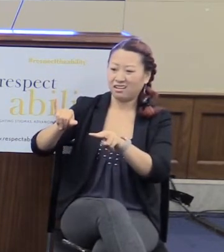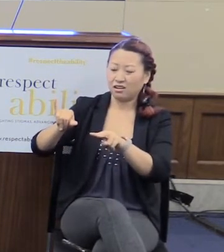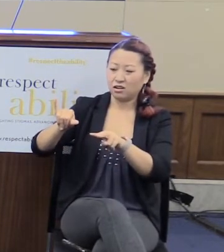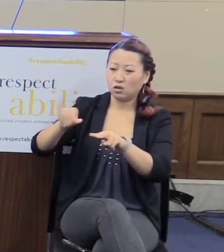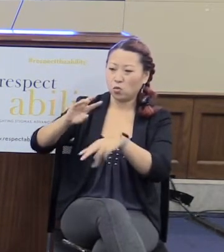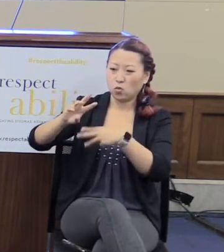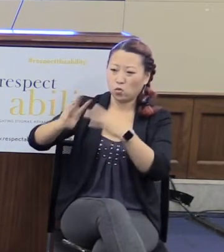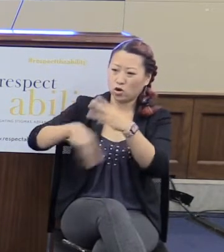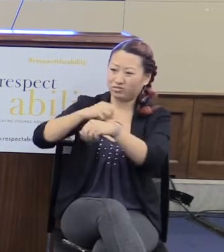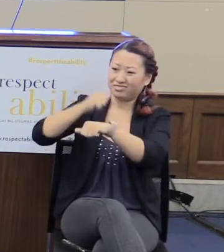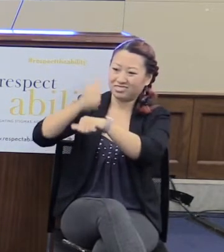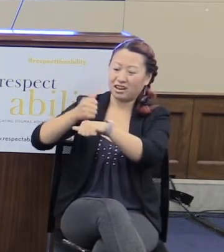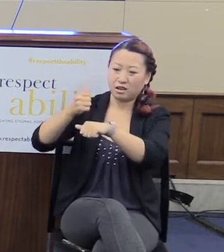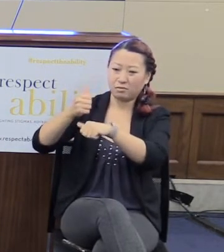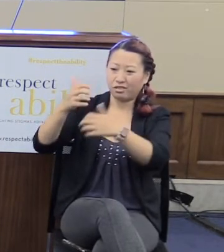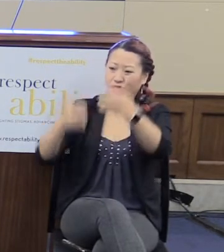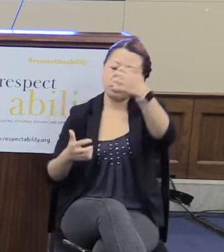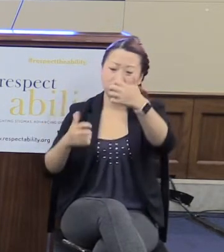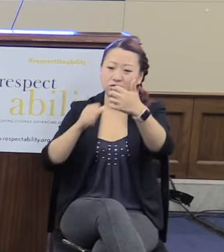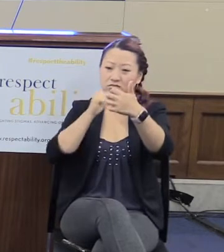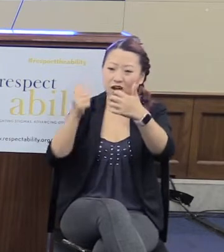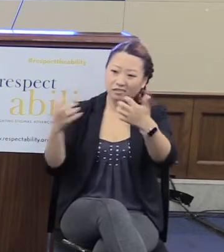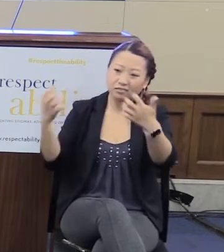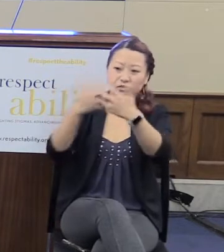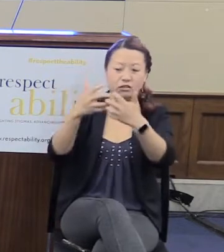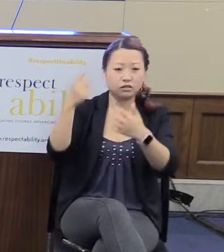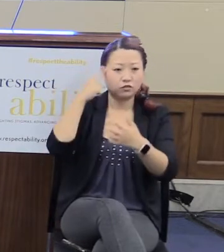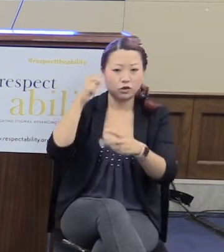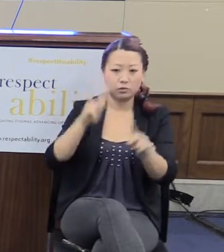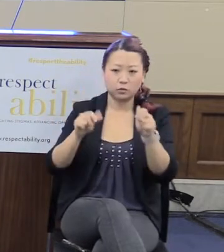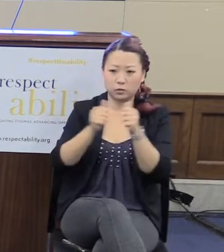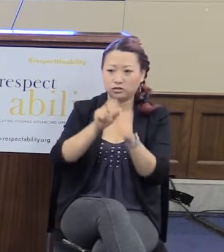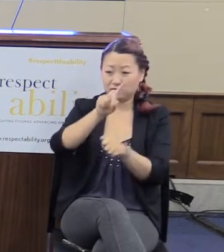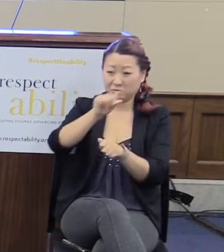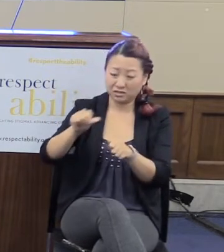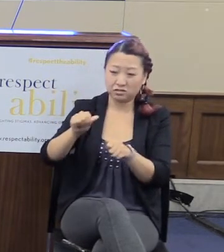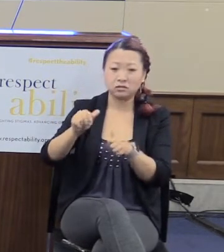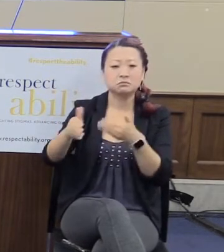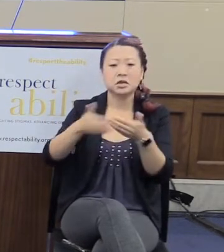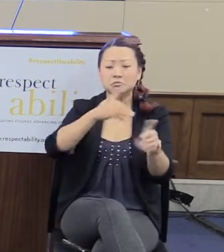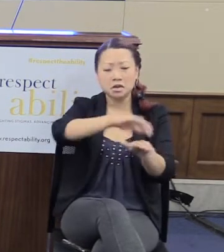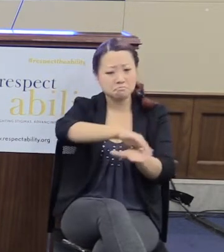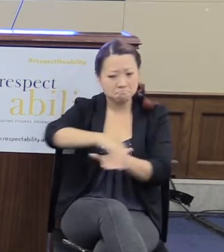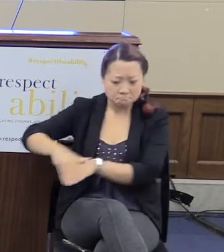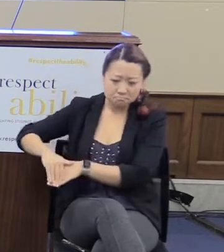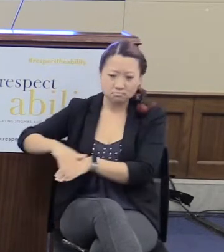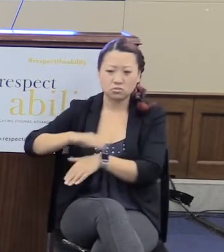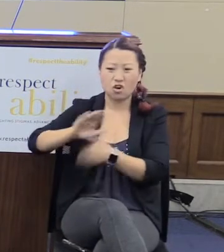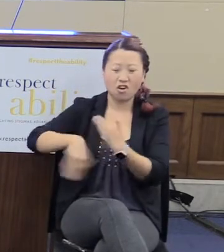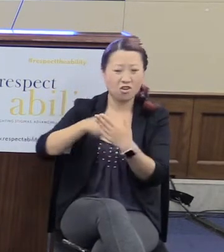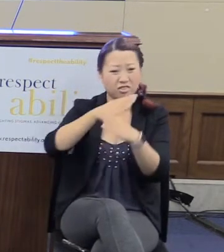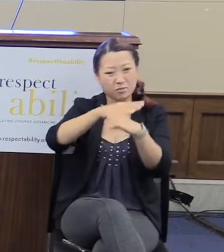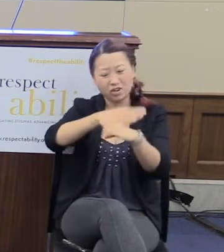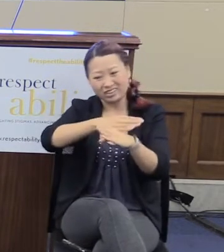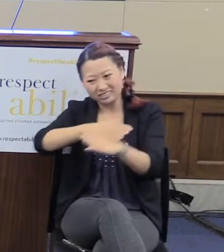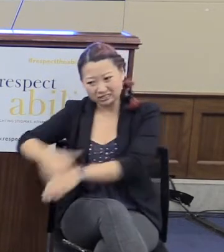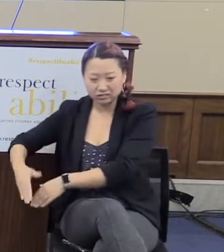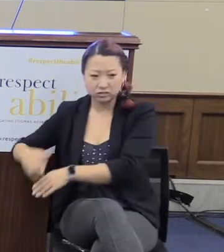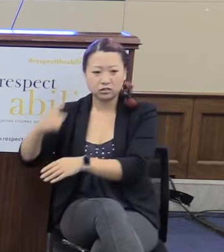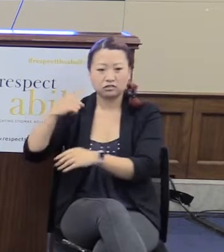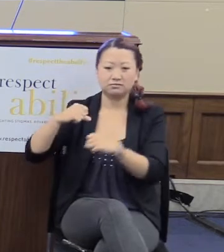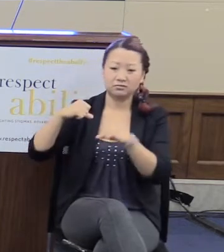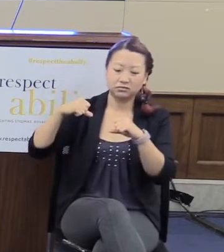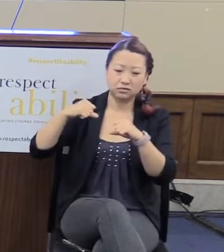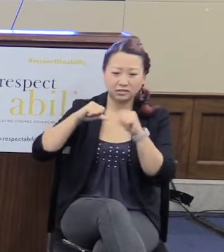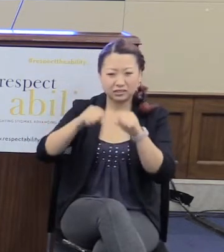people with disabilities. Regardless of that, they fought all those barriers to attain the goals